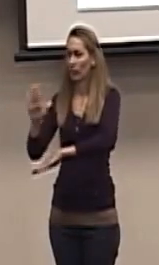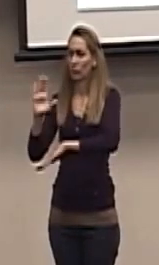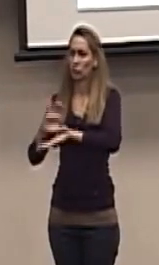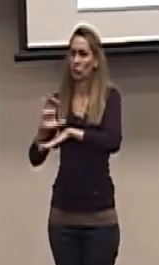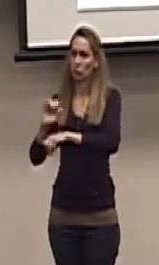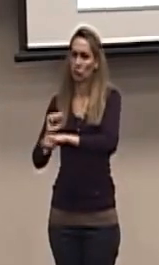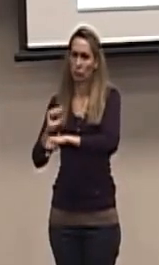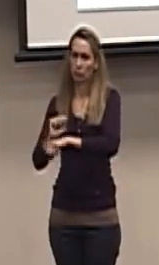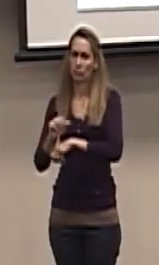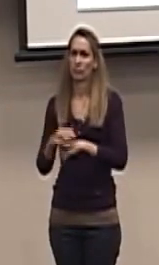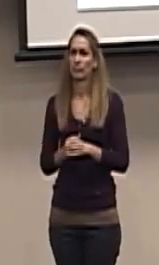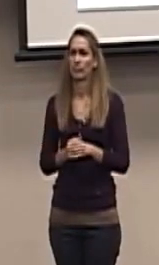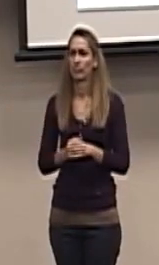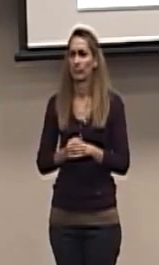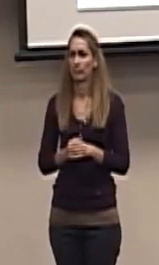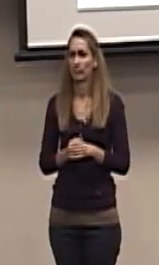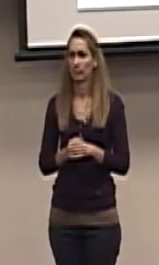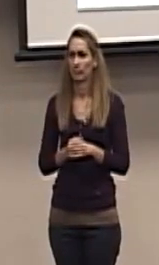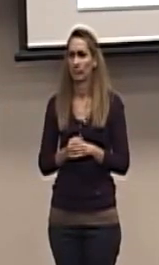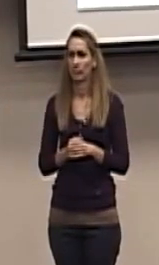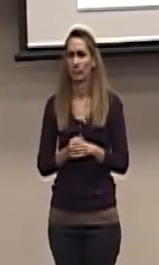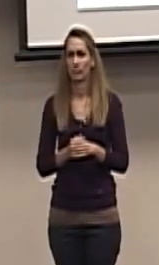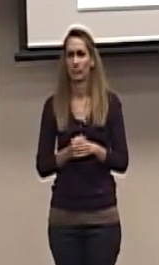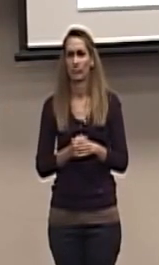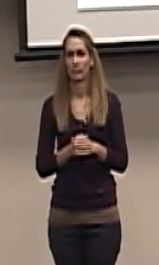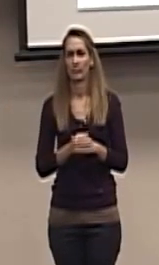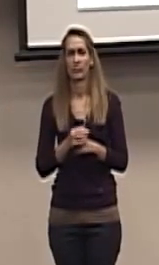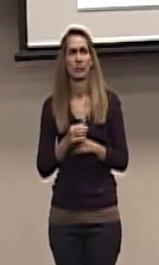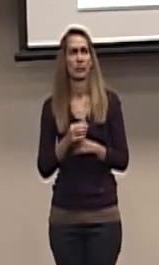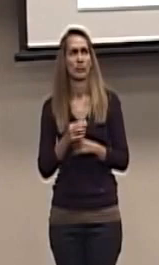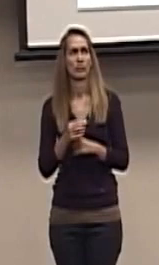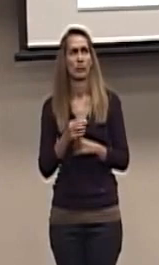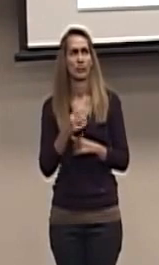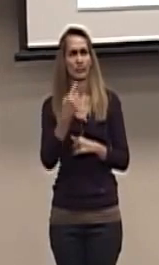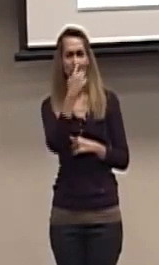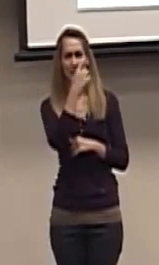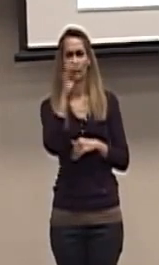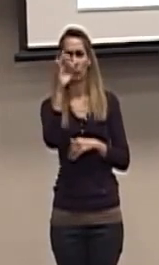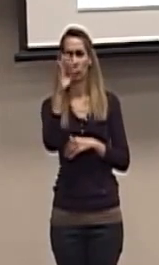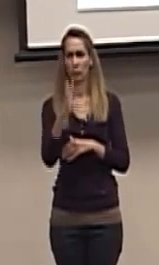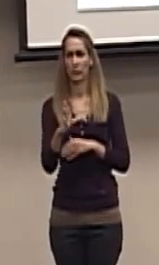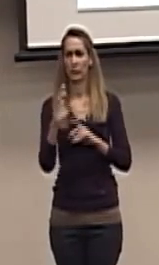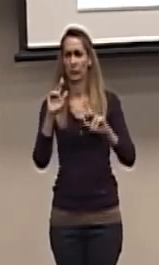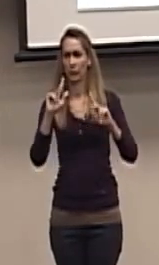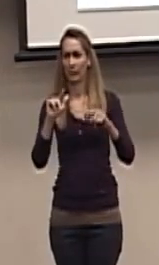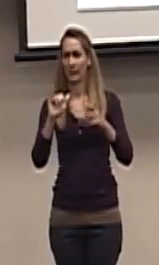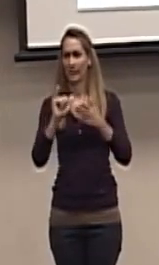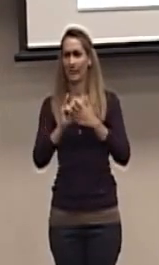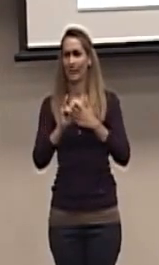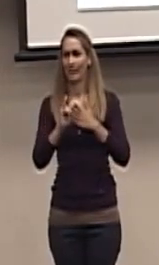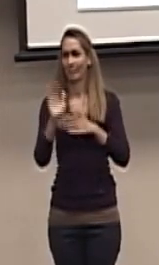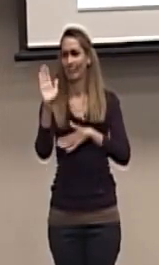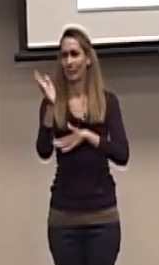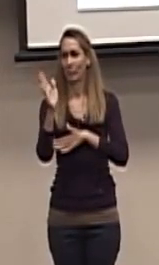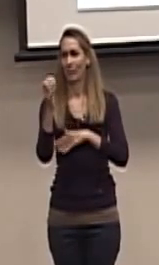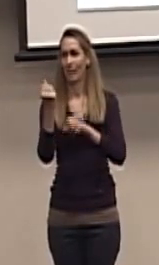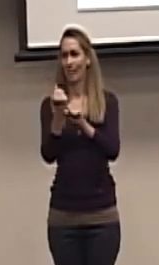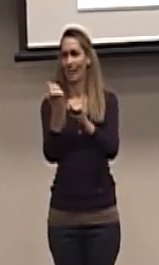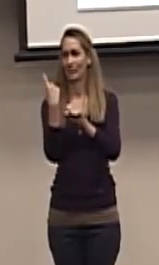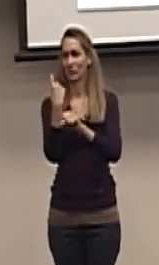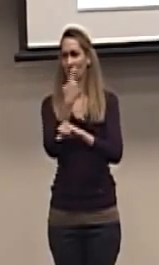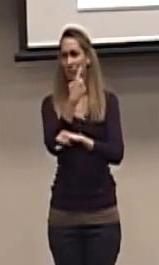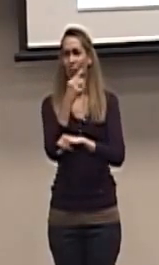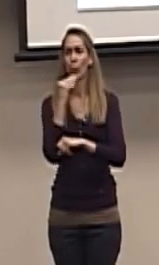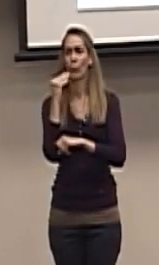we also, that is the alumni picture we had last year when we had our homecoming